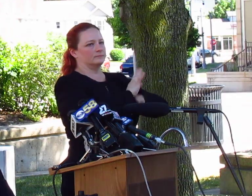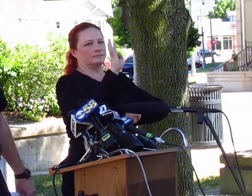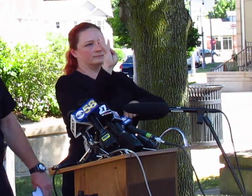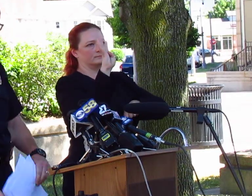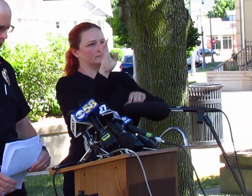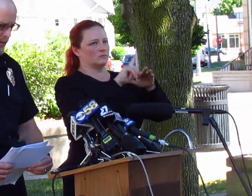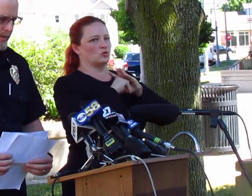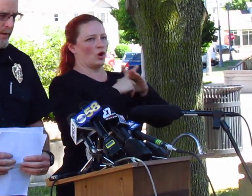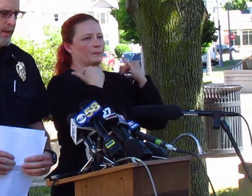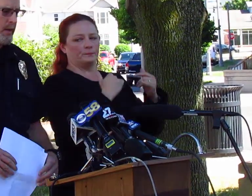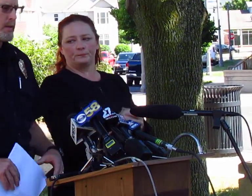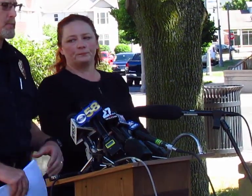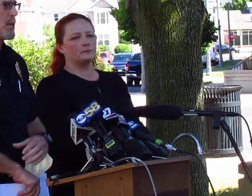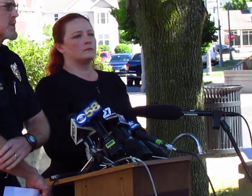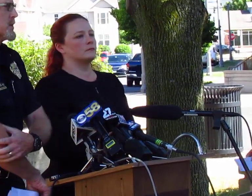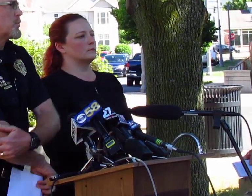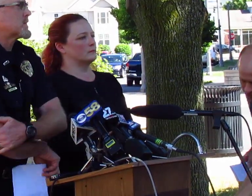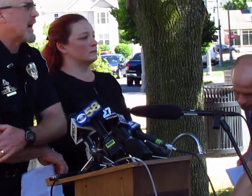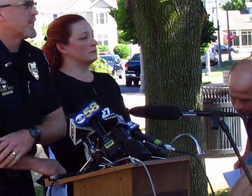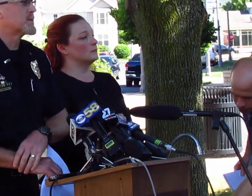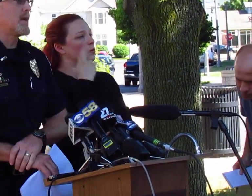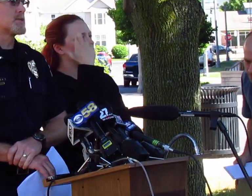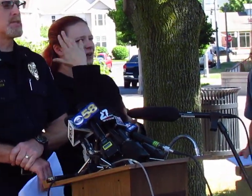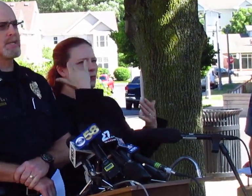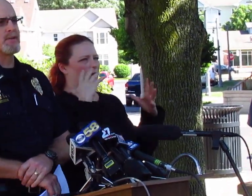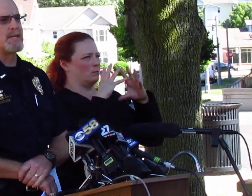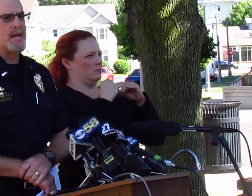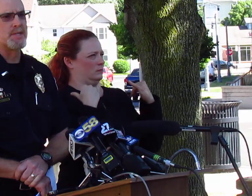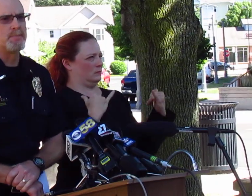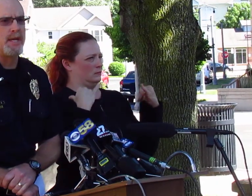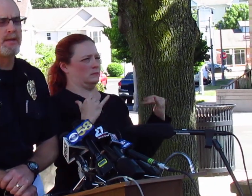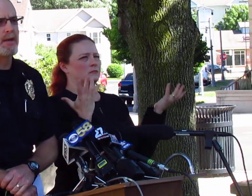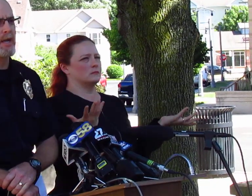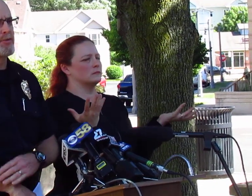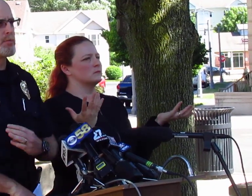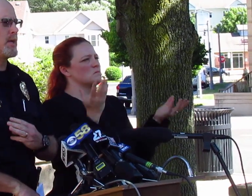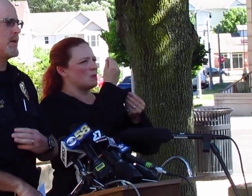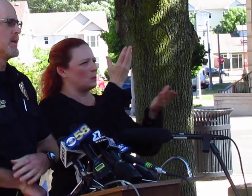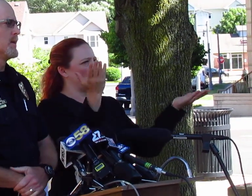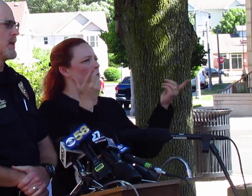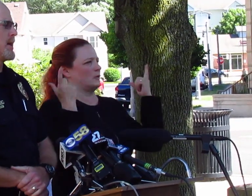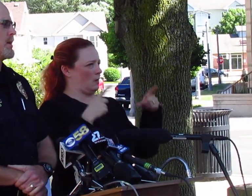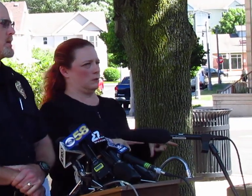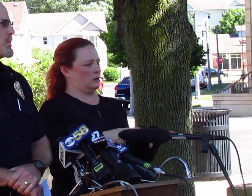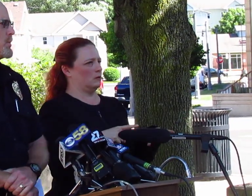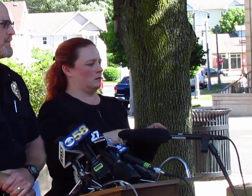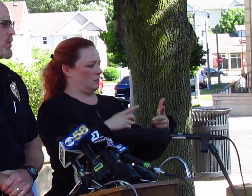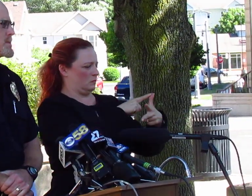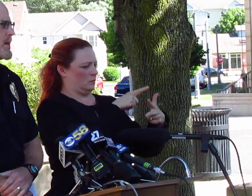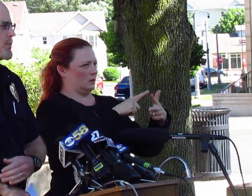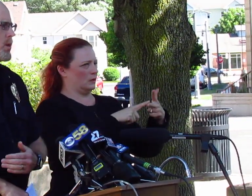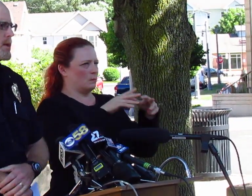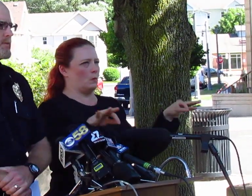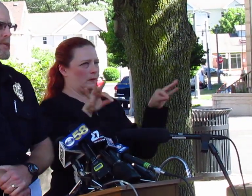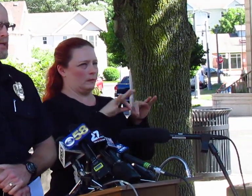4 o'clock, so we're going to get started. The purpose of this press conference today is to just give a status update on three areas that we want to focus